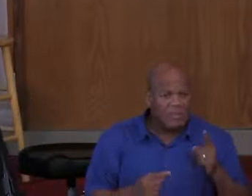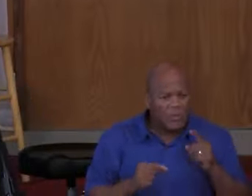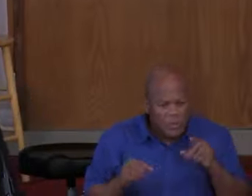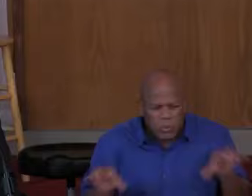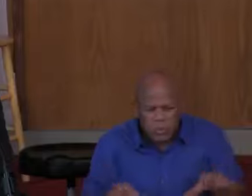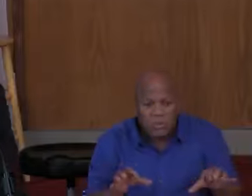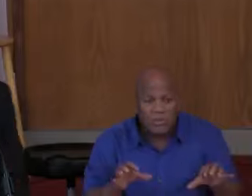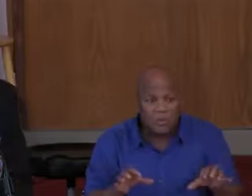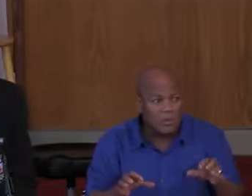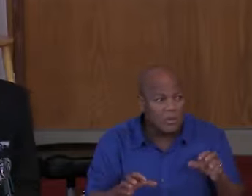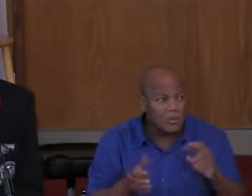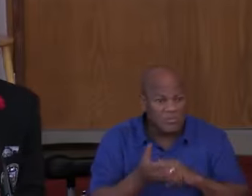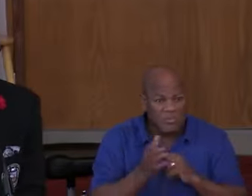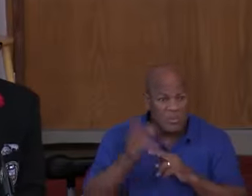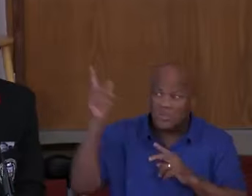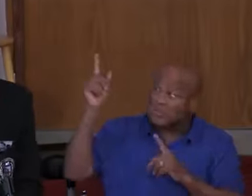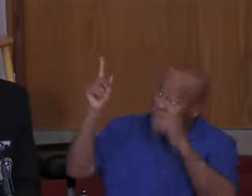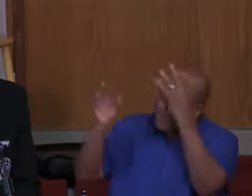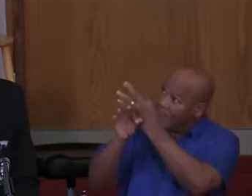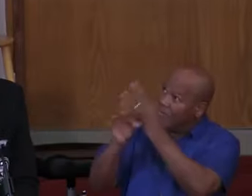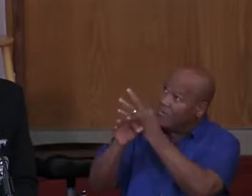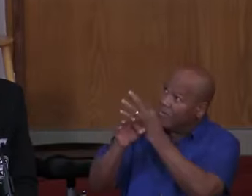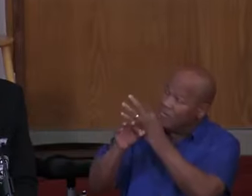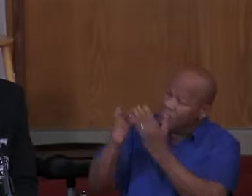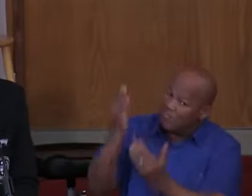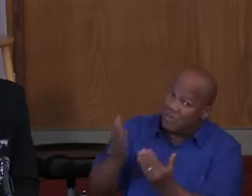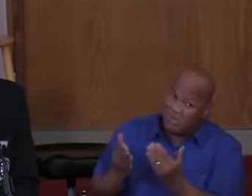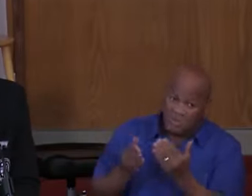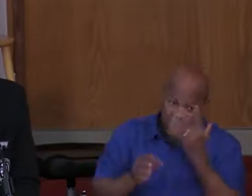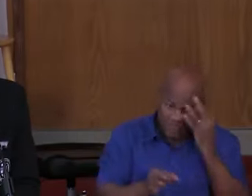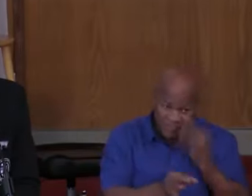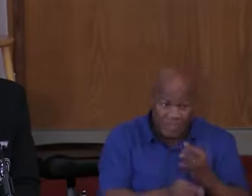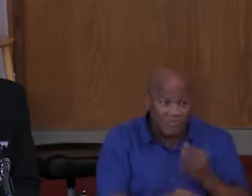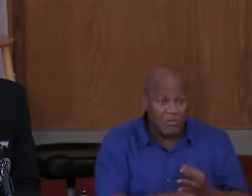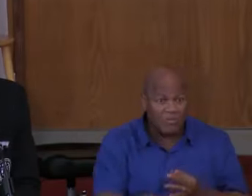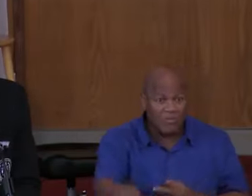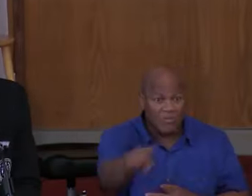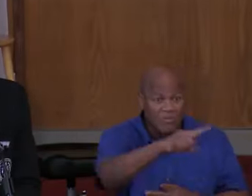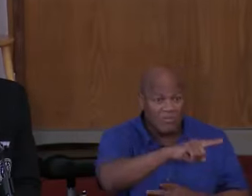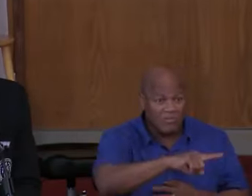faithful, but maybe we're not faithful. Can I get a witness?